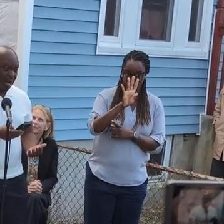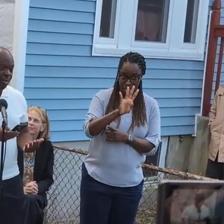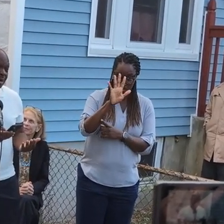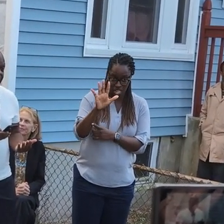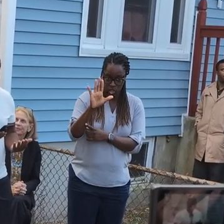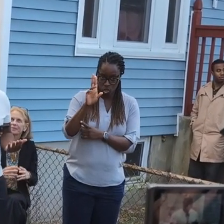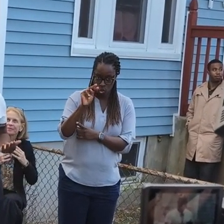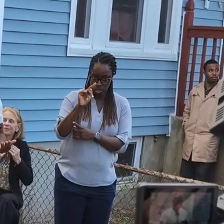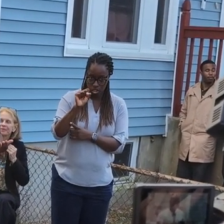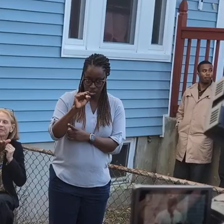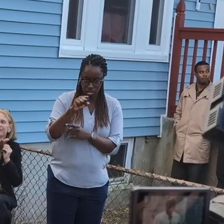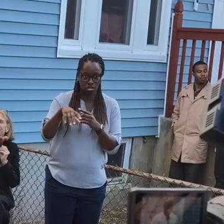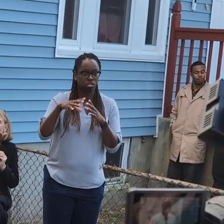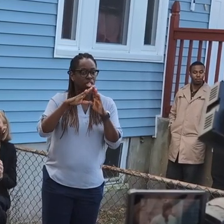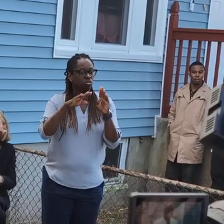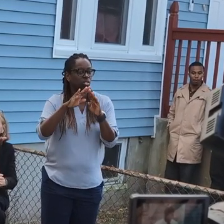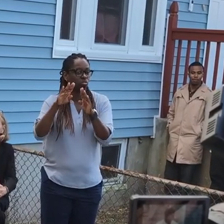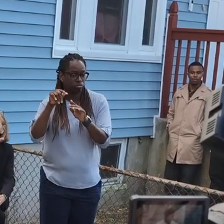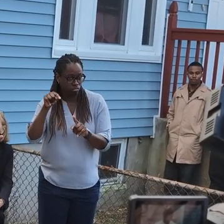And I'm proud to say